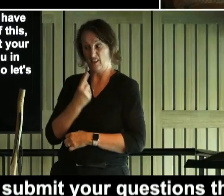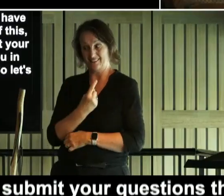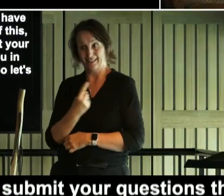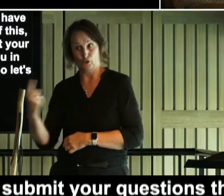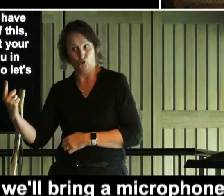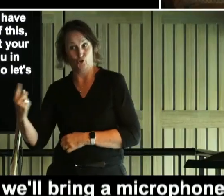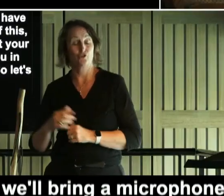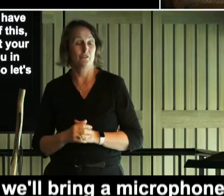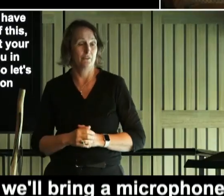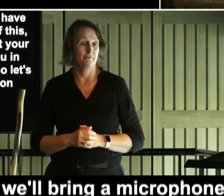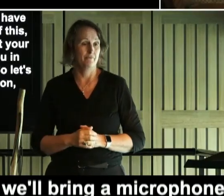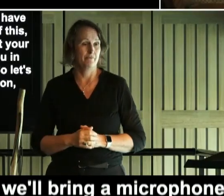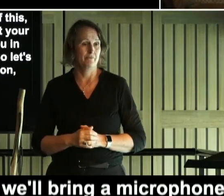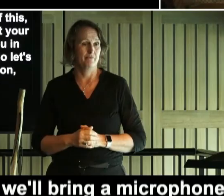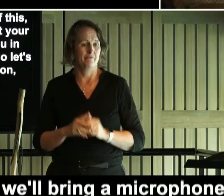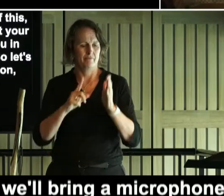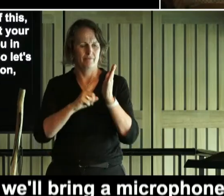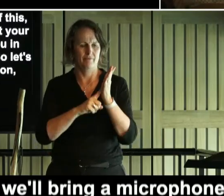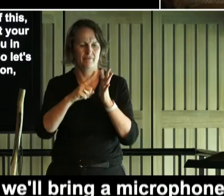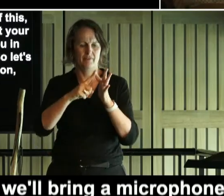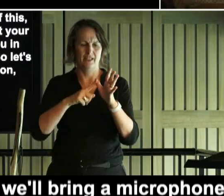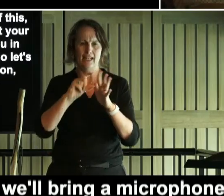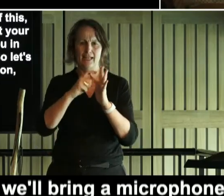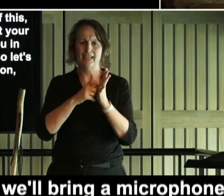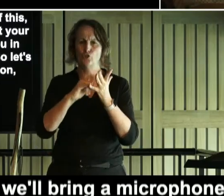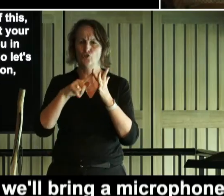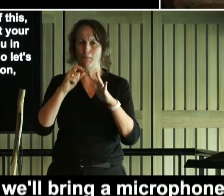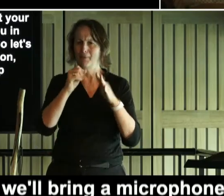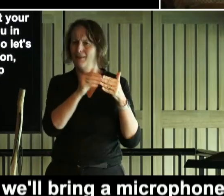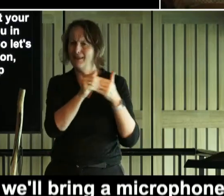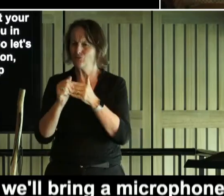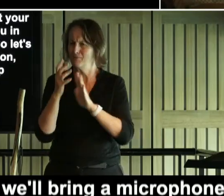of you, what does leadership mean to you in your work?